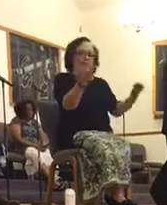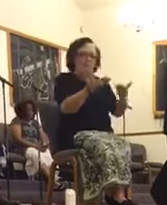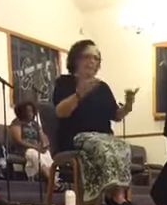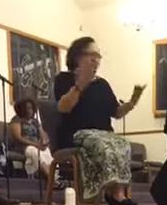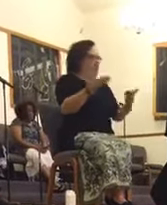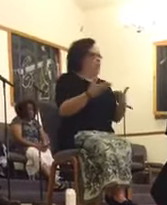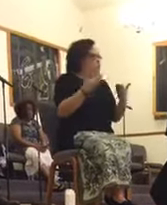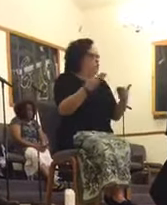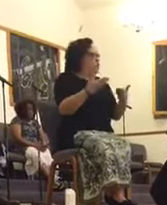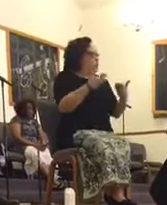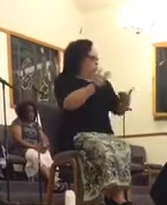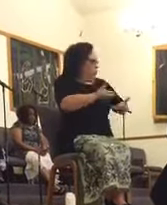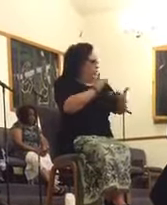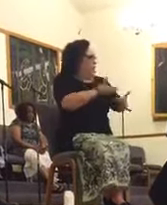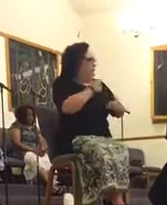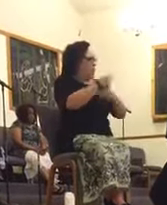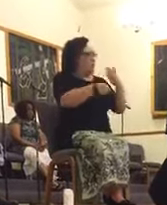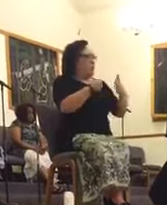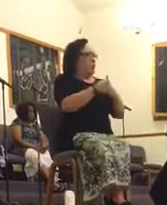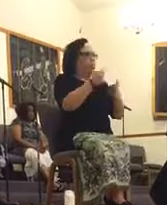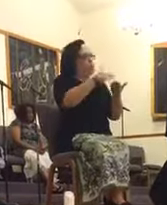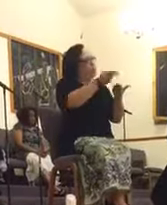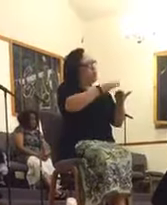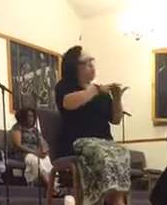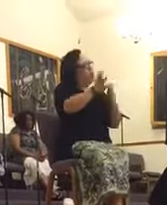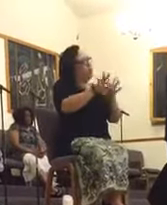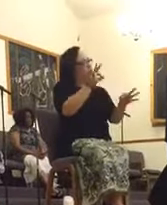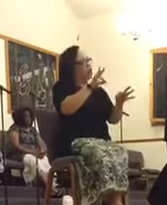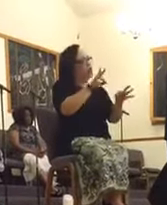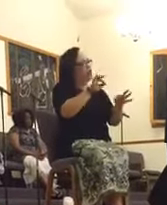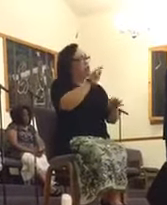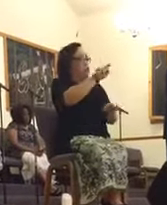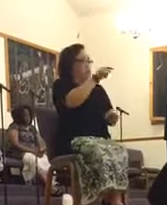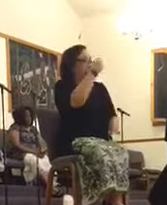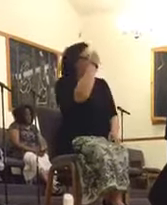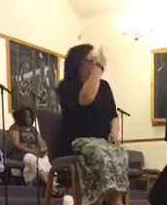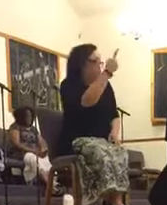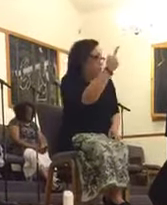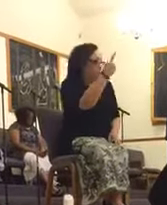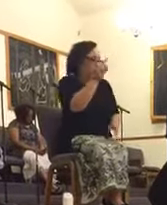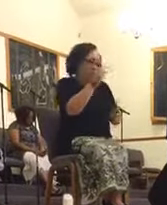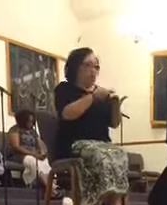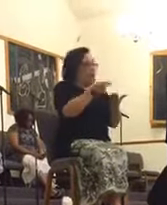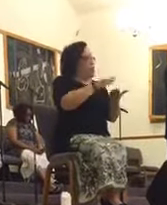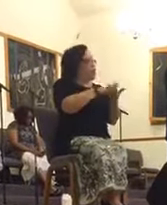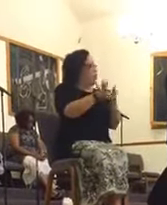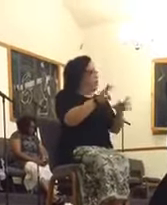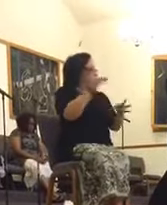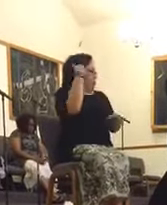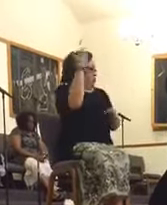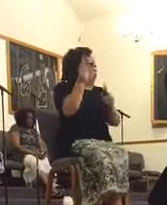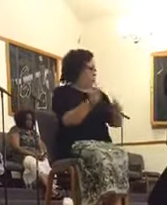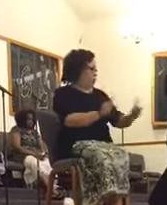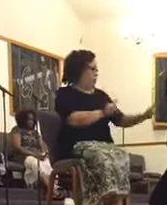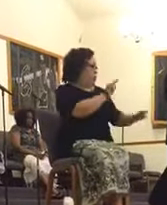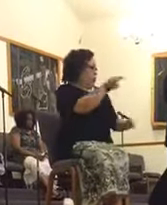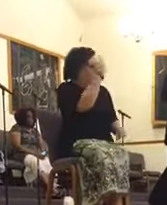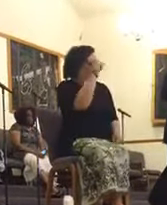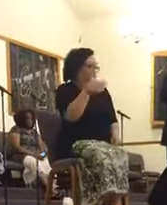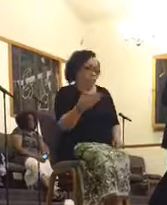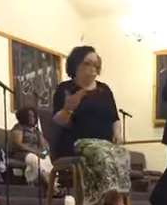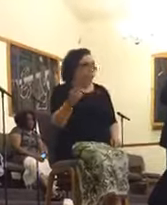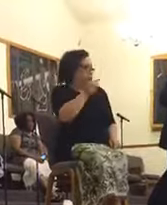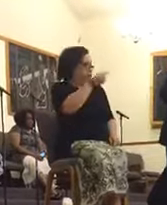will prepare you for things that you cannot see? I don't know about you, but I'm thankful today for the